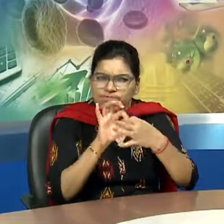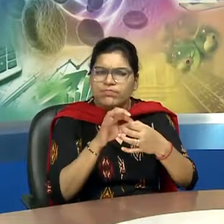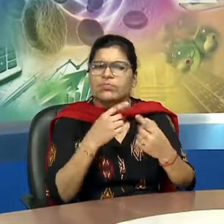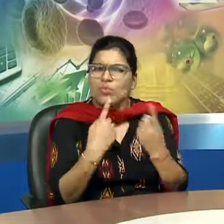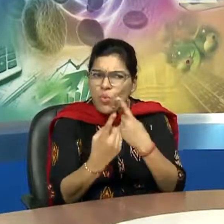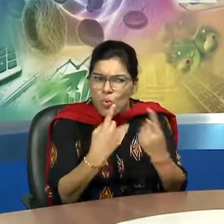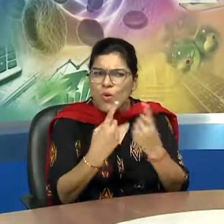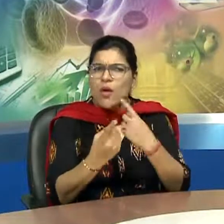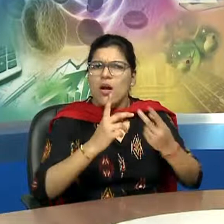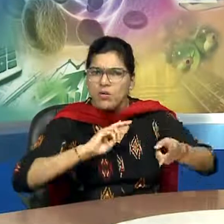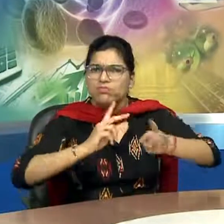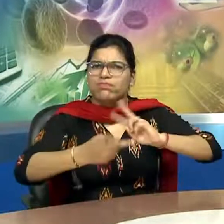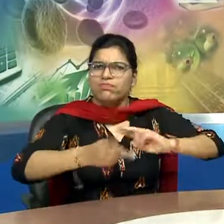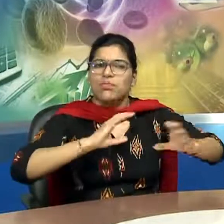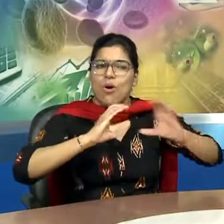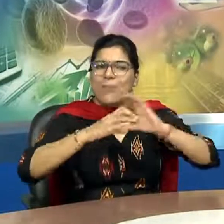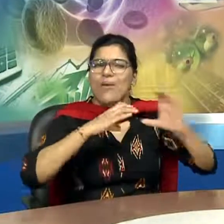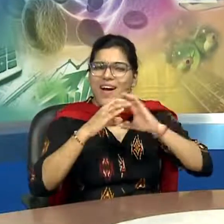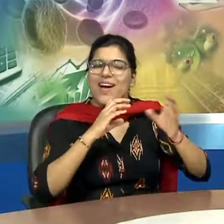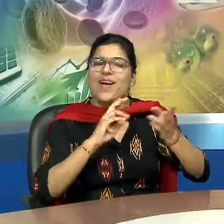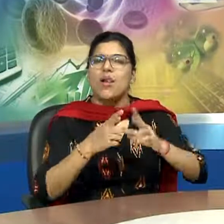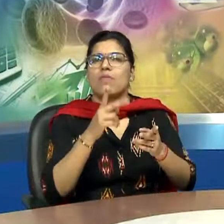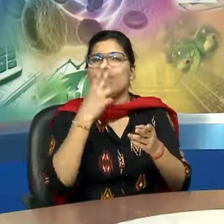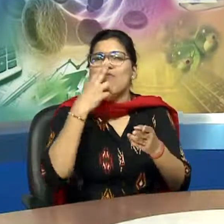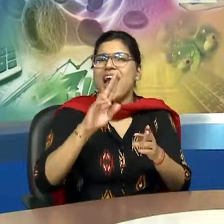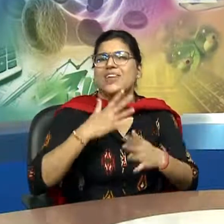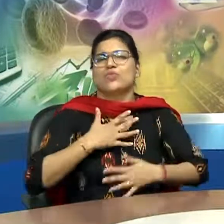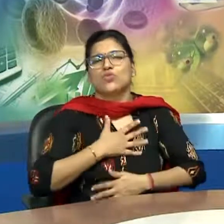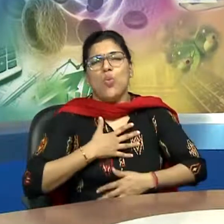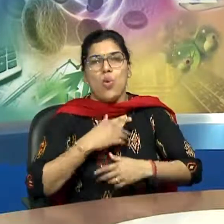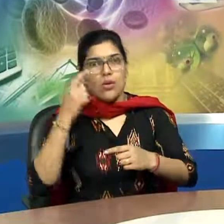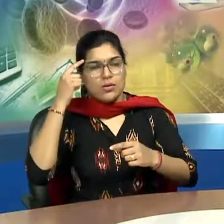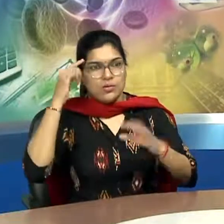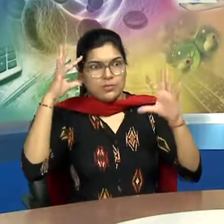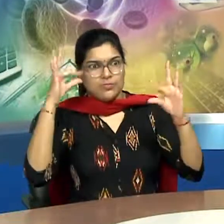like the medicine name is methadone, when the one needs to